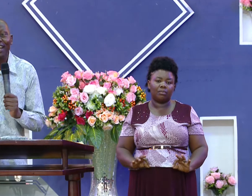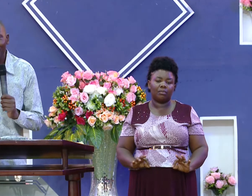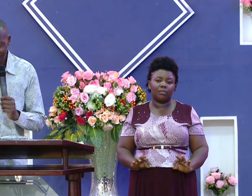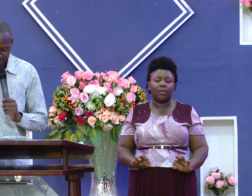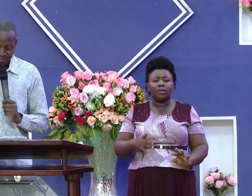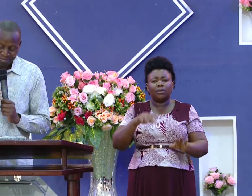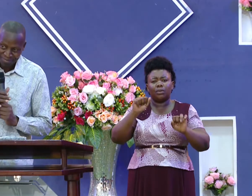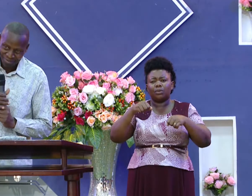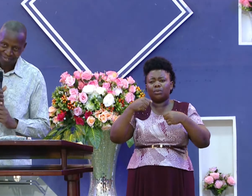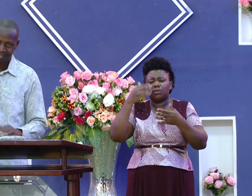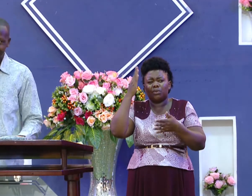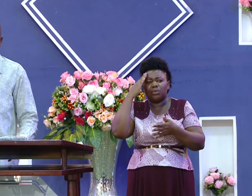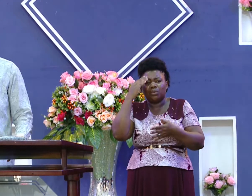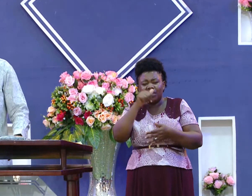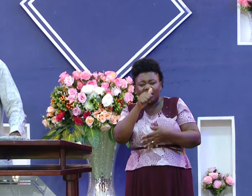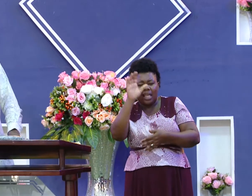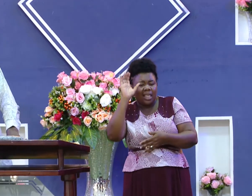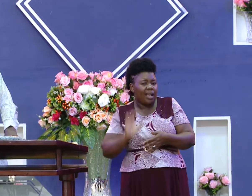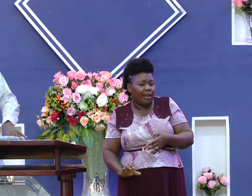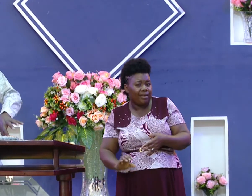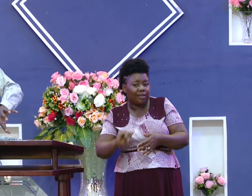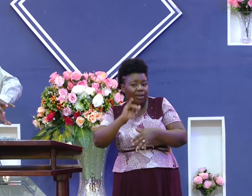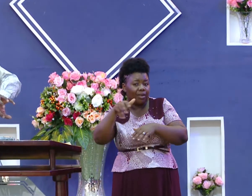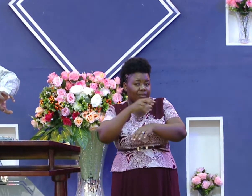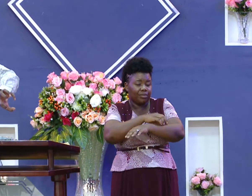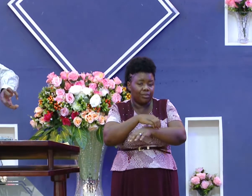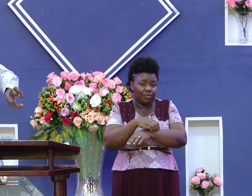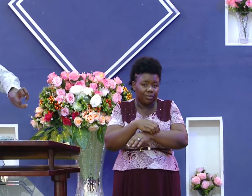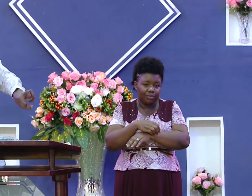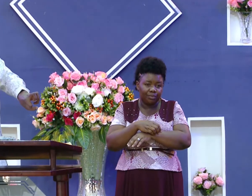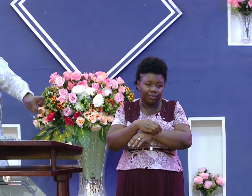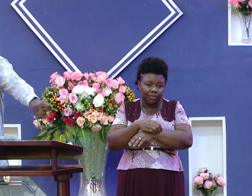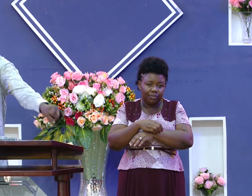world. But you couldn't know the other character of Job.